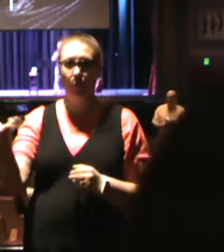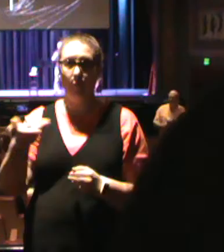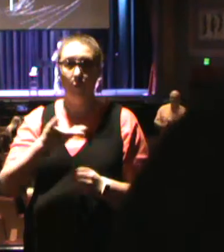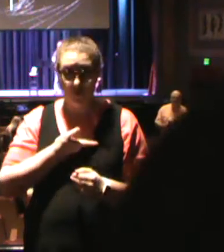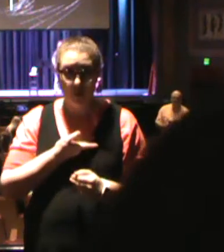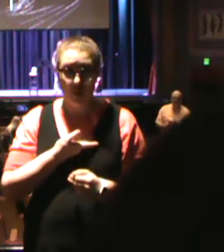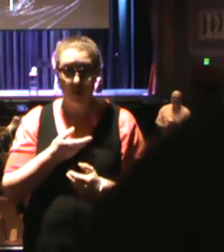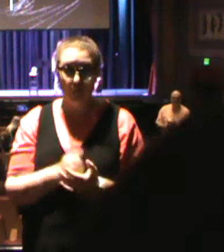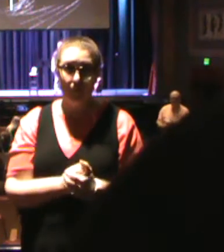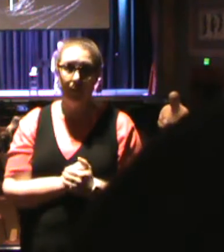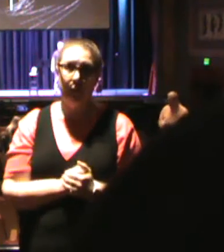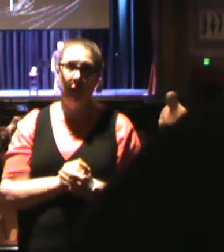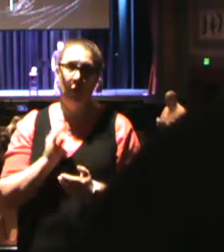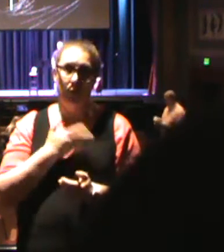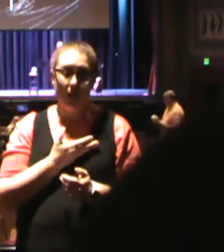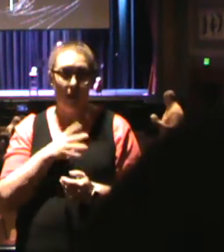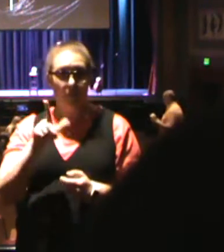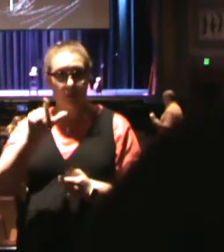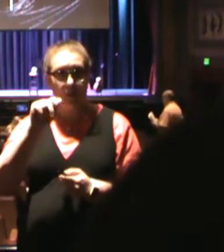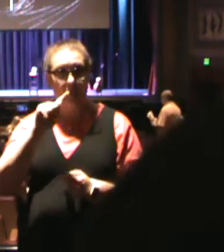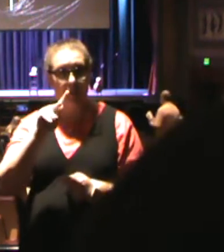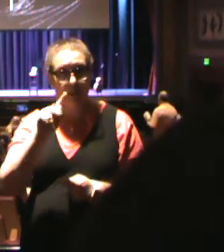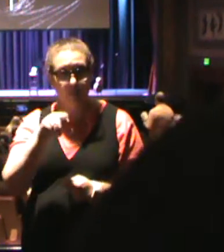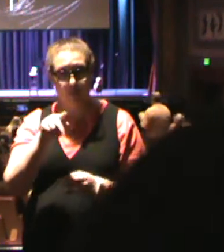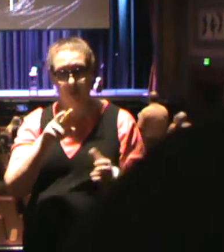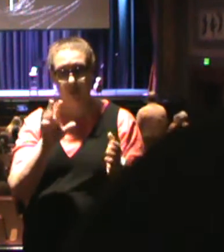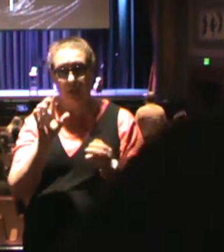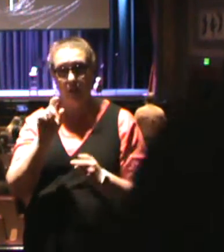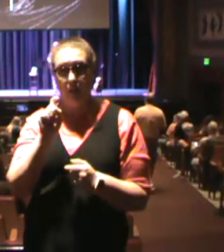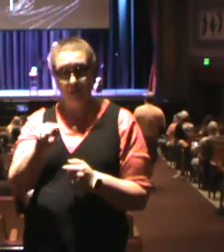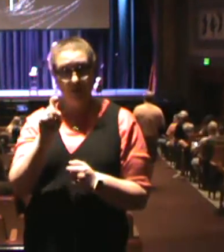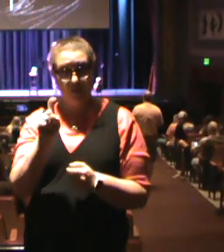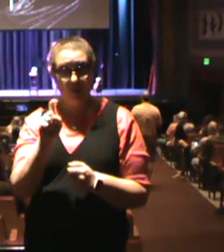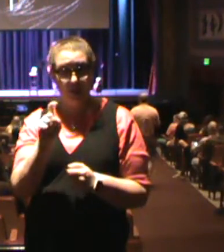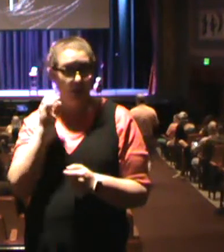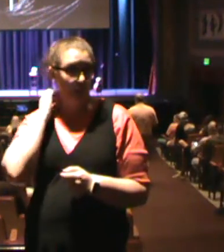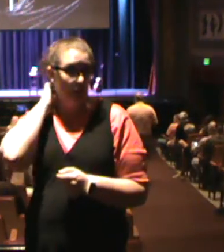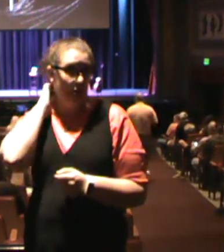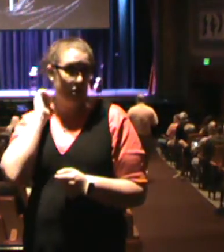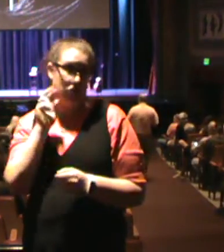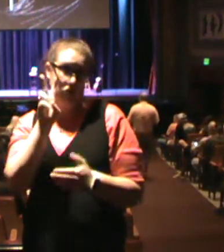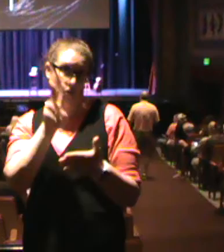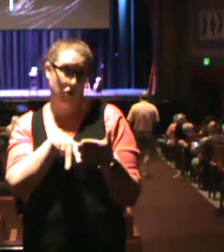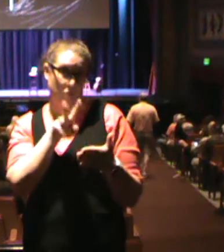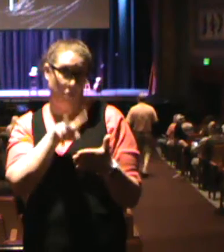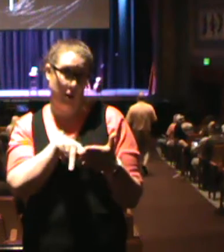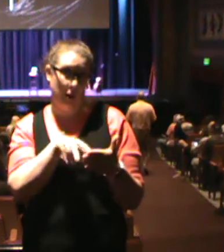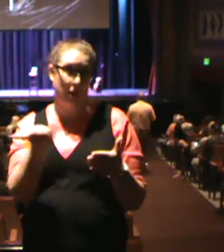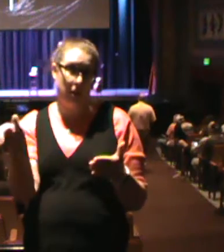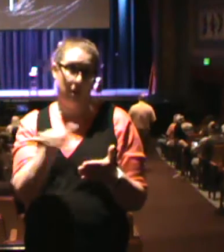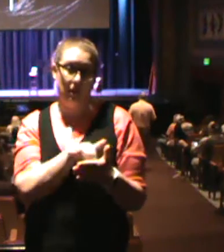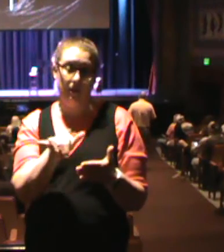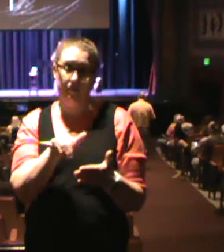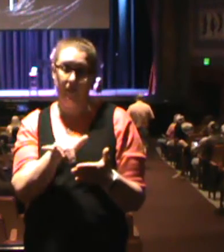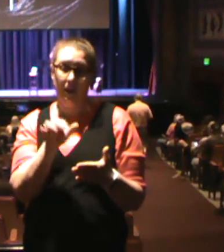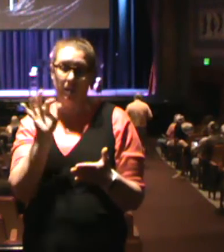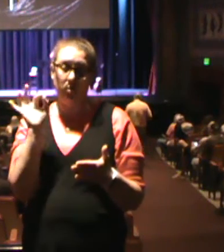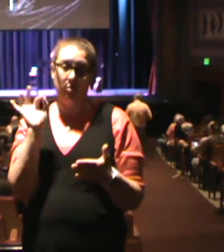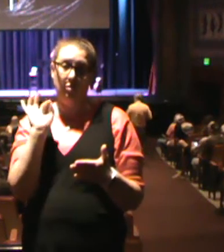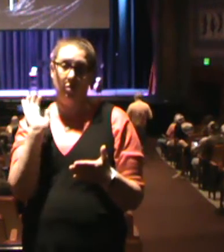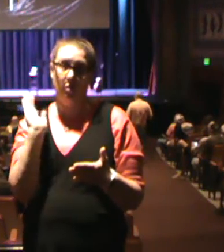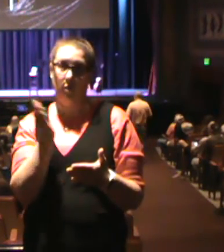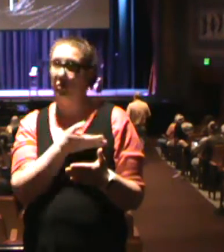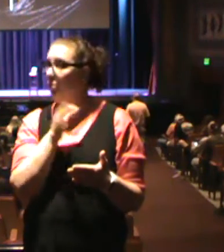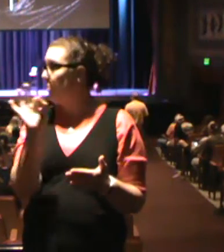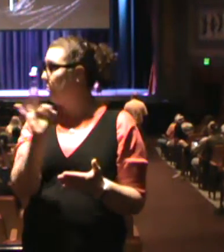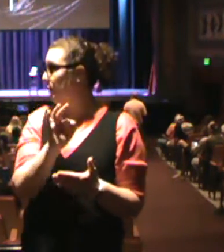will have a link for you to click and follow along. We just believe strongly that you should have the Word of God open as it is preached. And